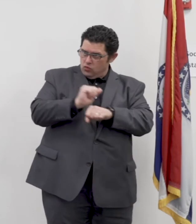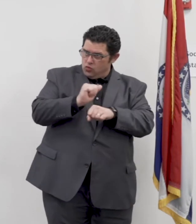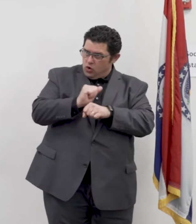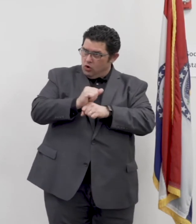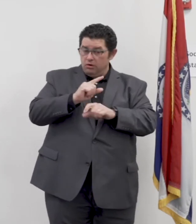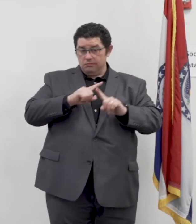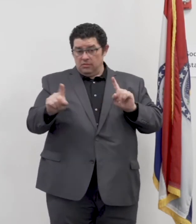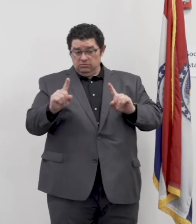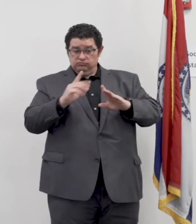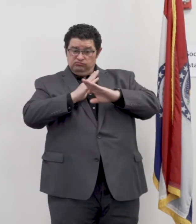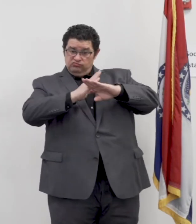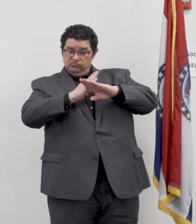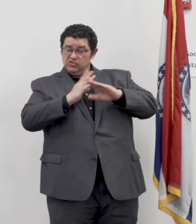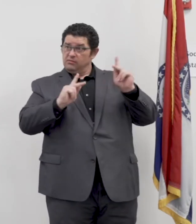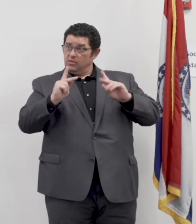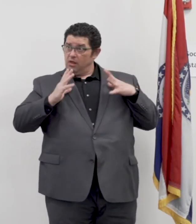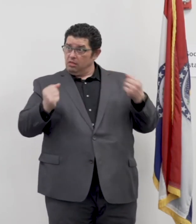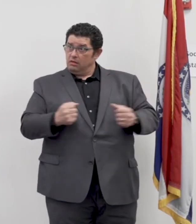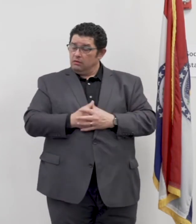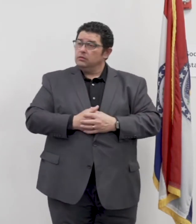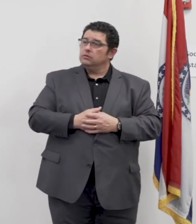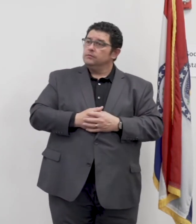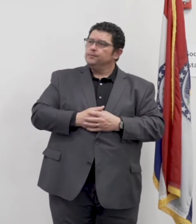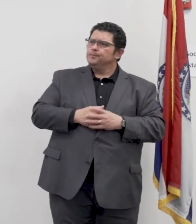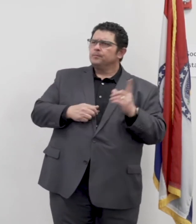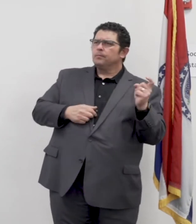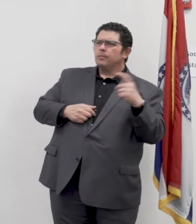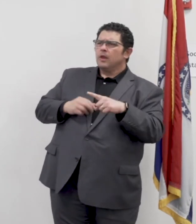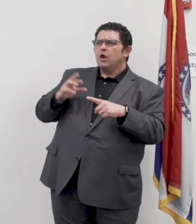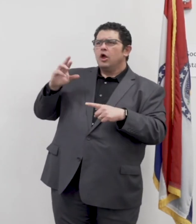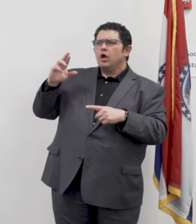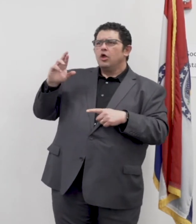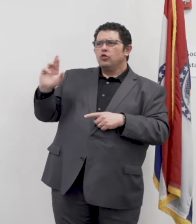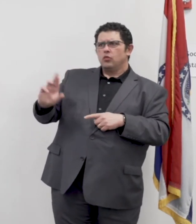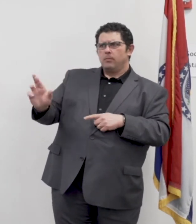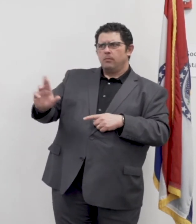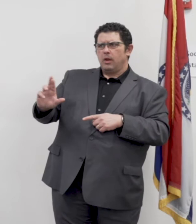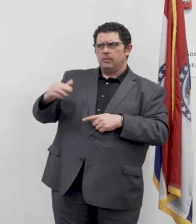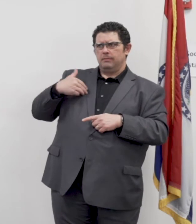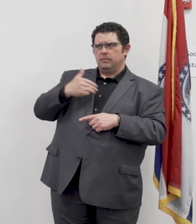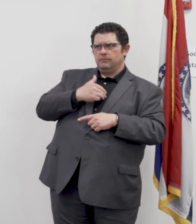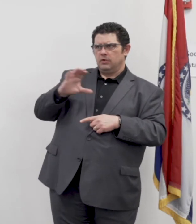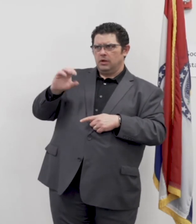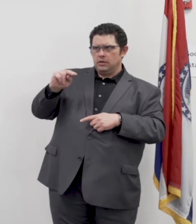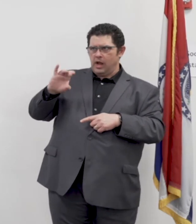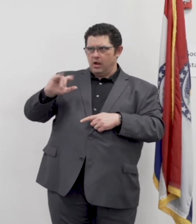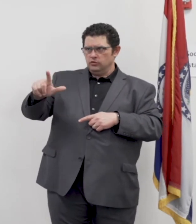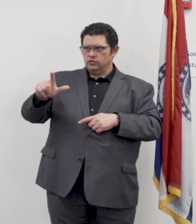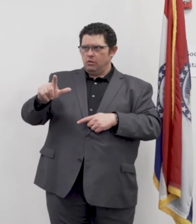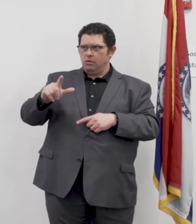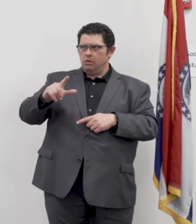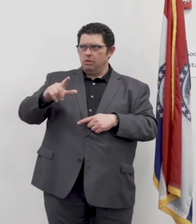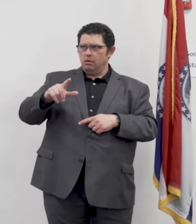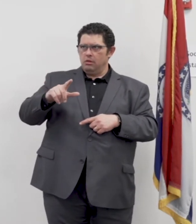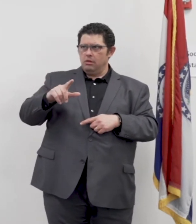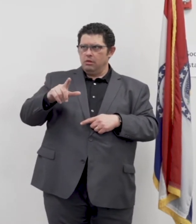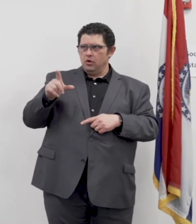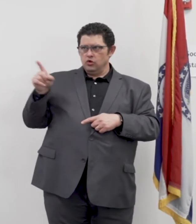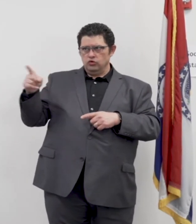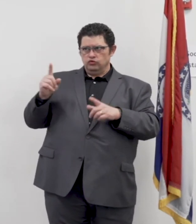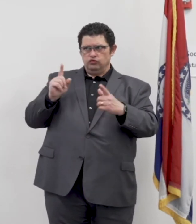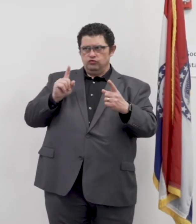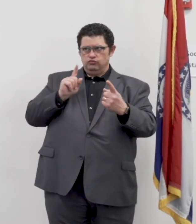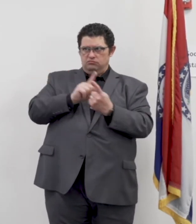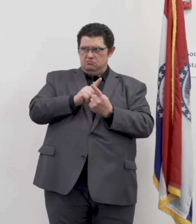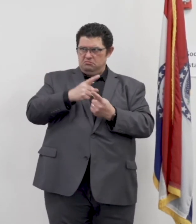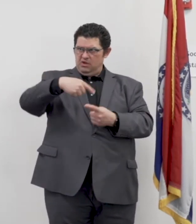county. And finally, the Republican members in the council put out this reopening plan yesterday. You obviously met with them.